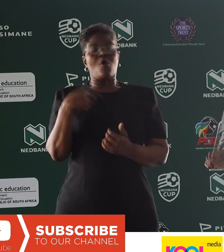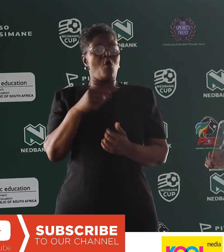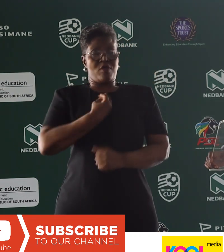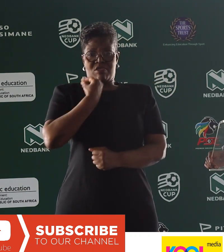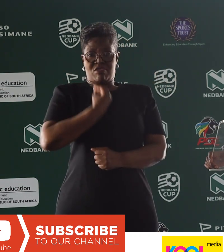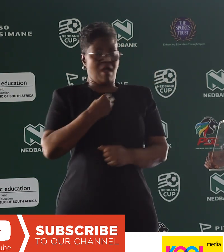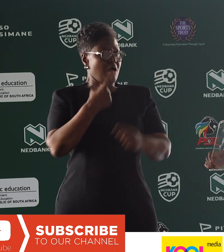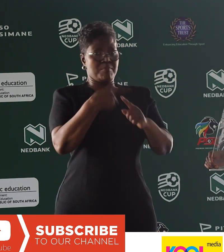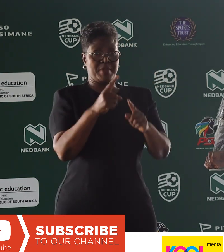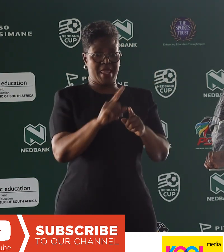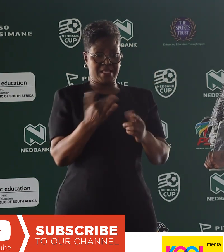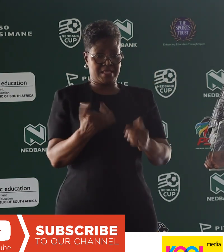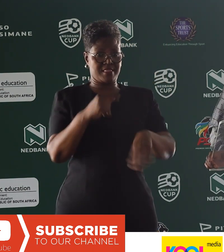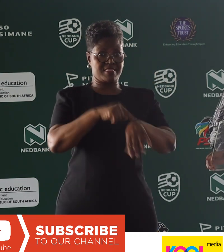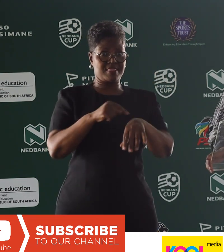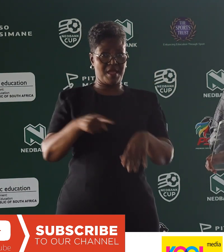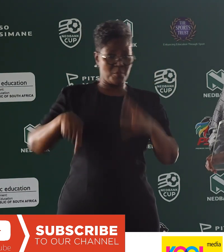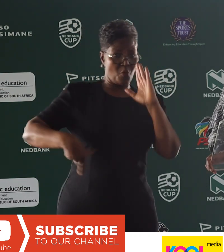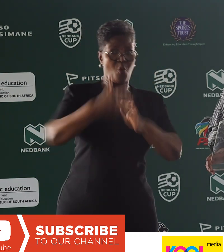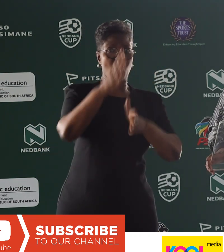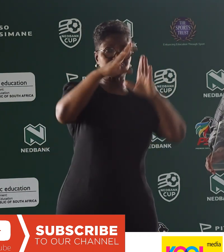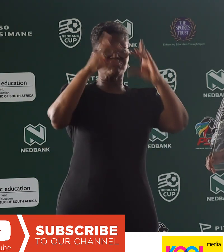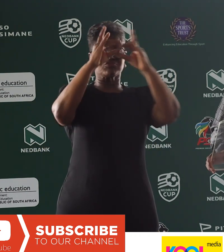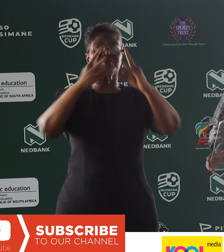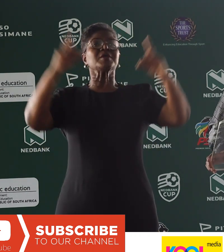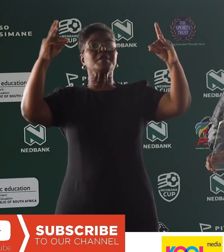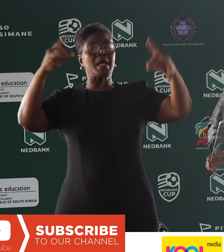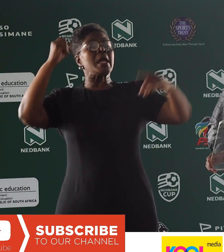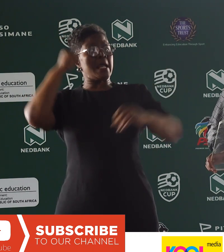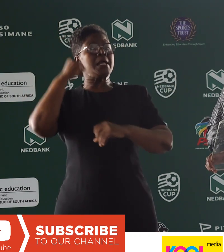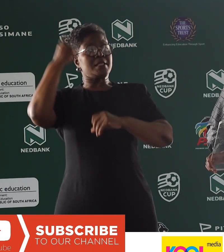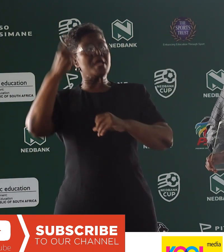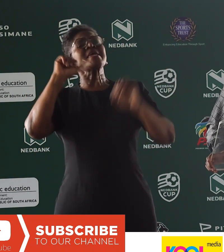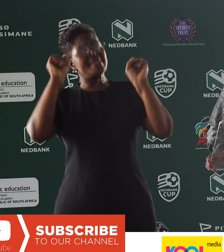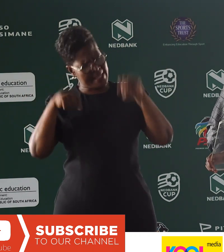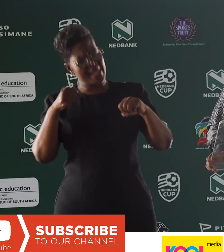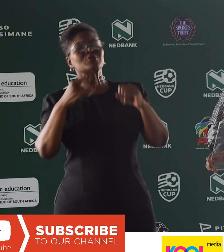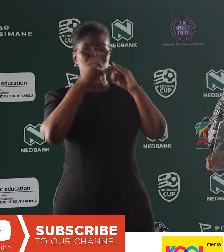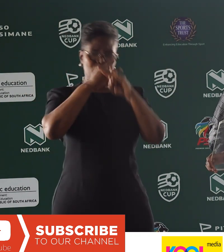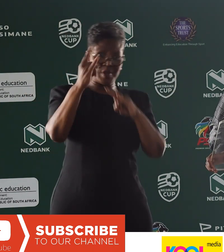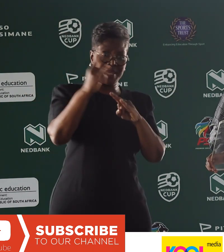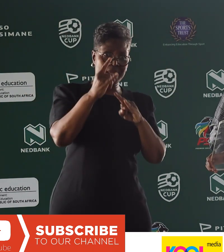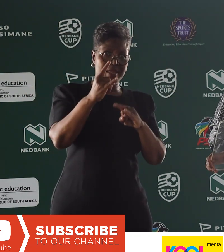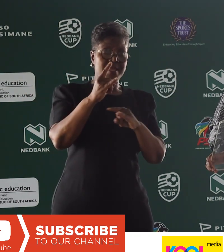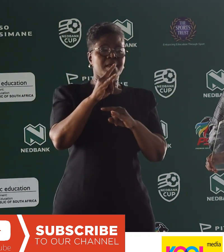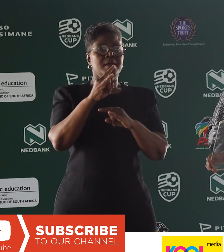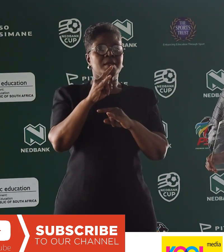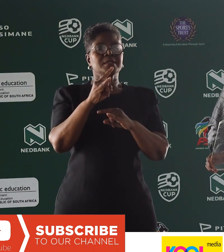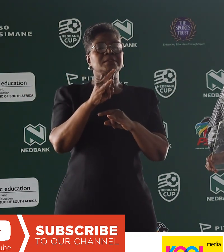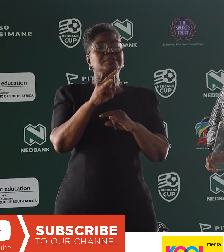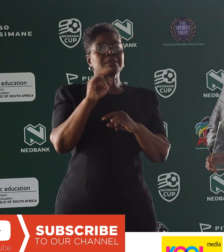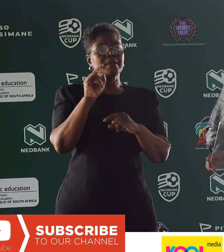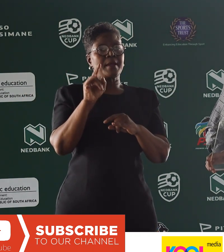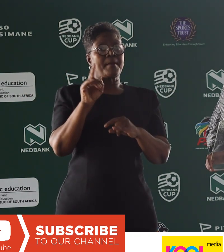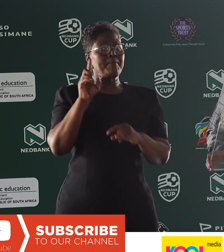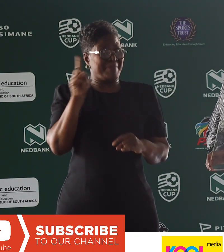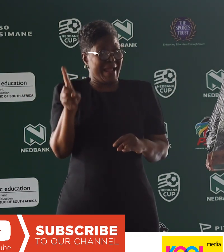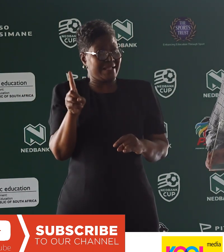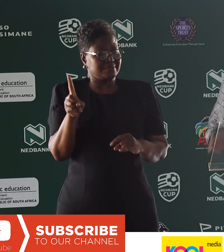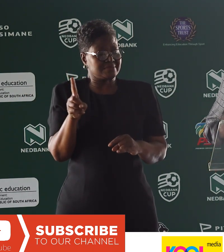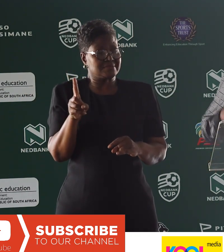Pirates enter the field, they must understand, yes, they've got to win because there's a chairman we're expecting results. But on one